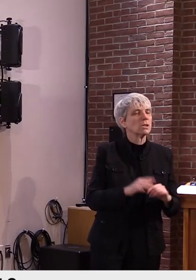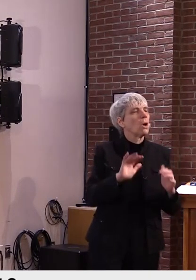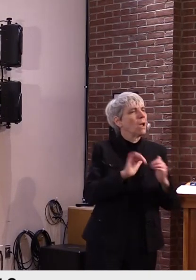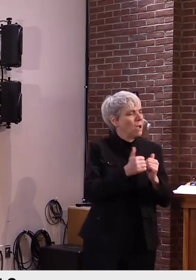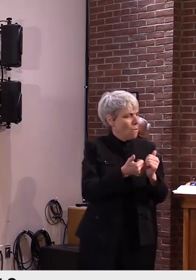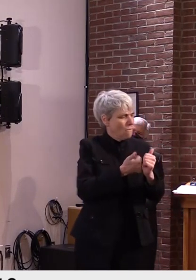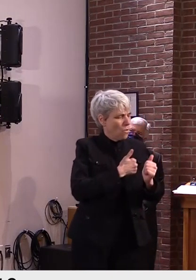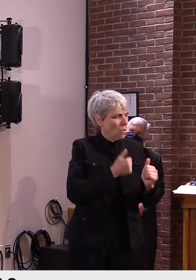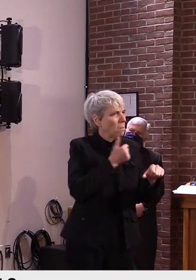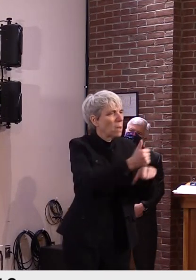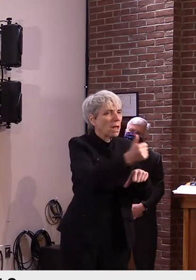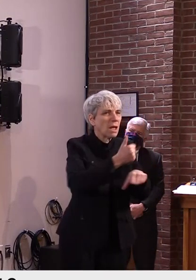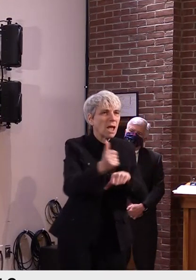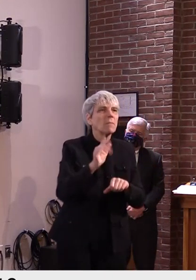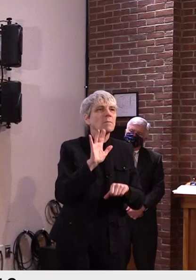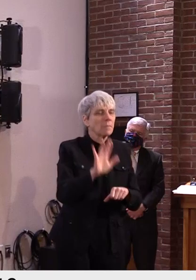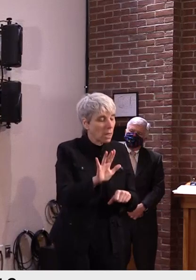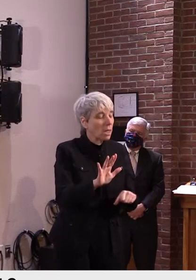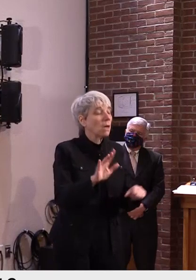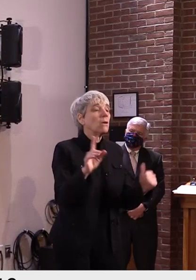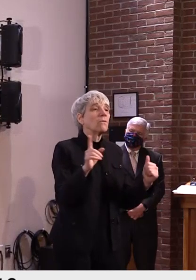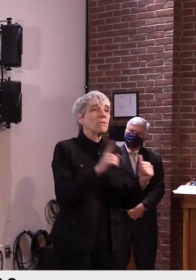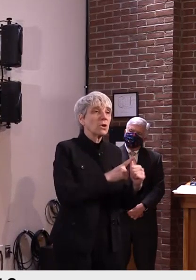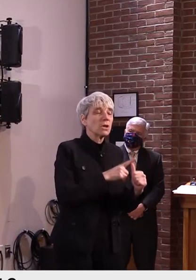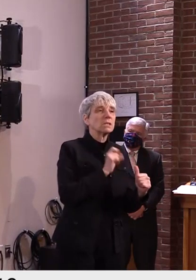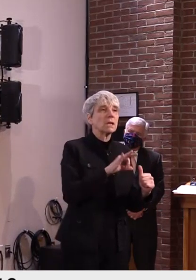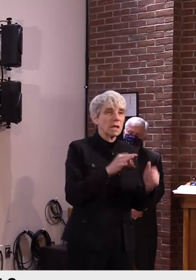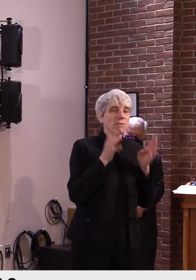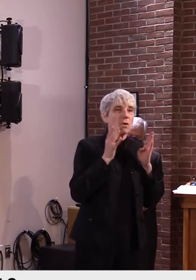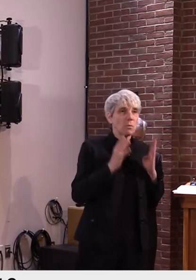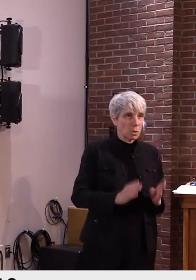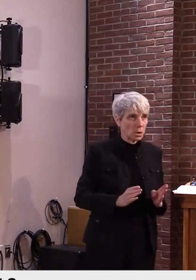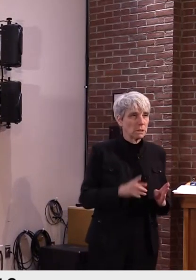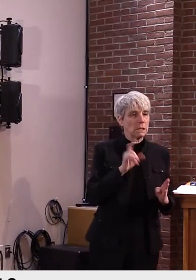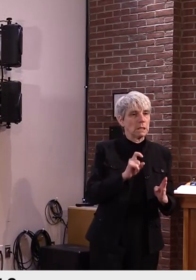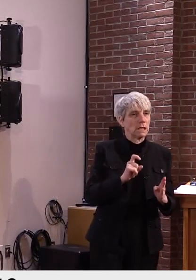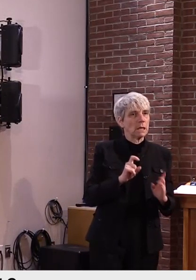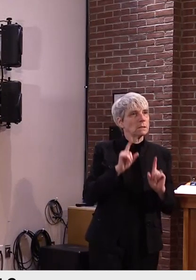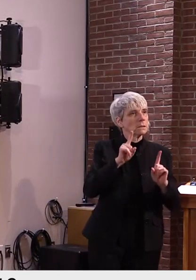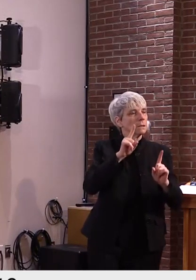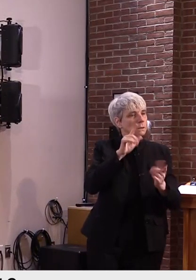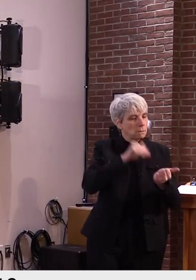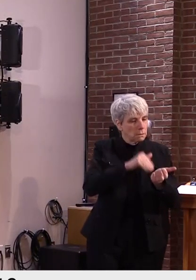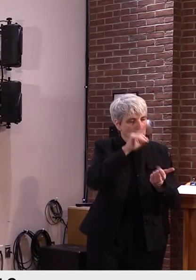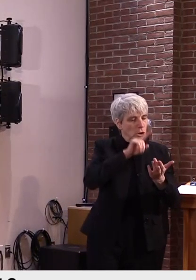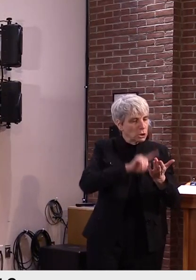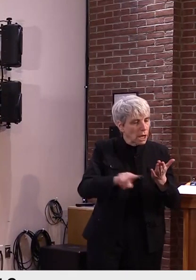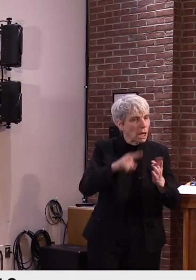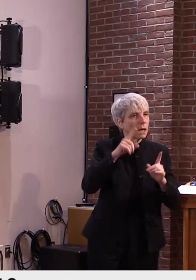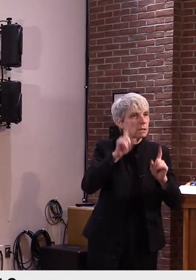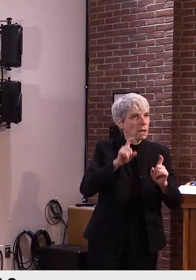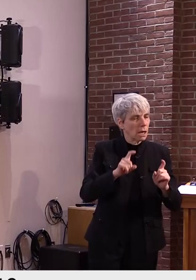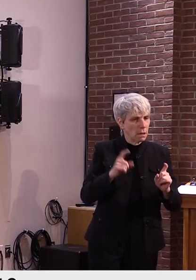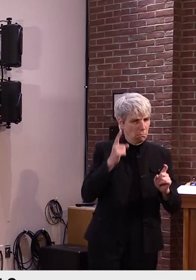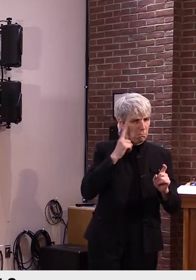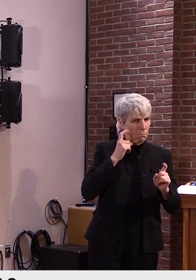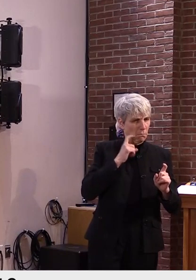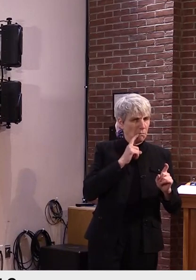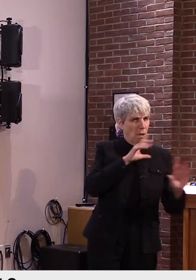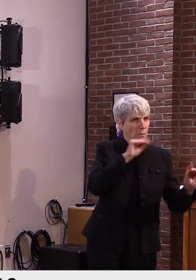maintain the privacy and confidentiality of people seeking health care and of those who may be part of any contact